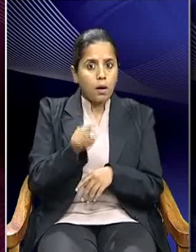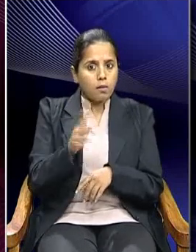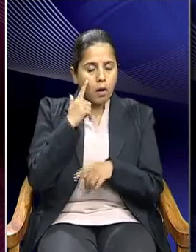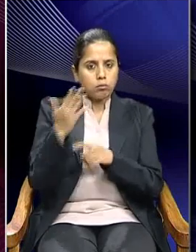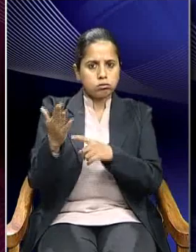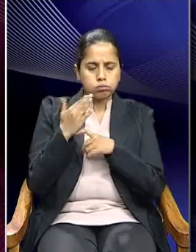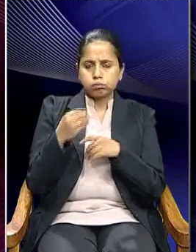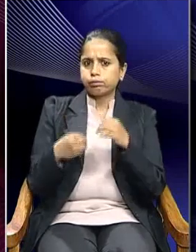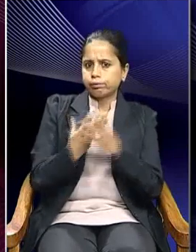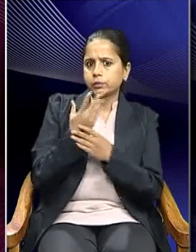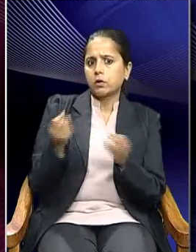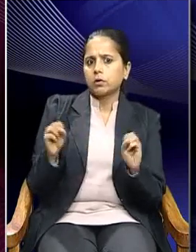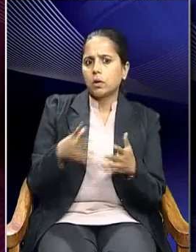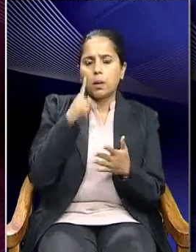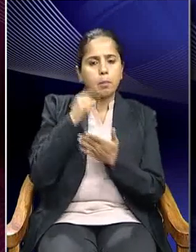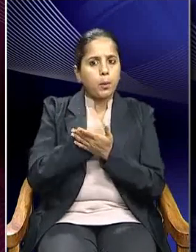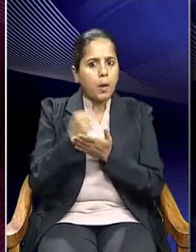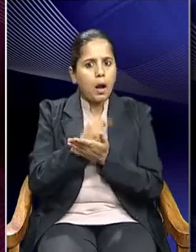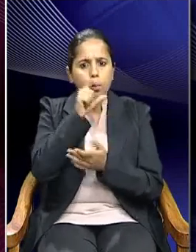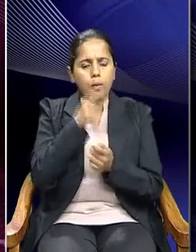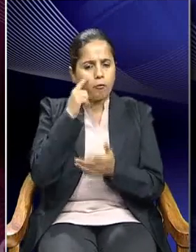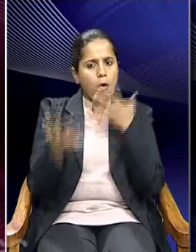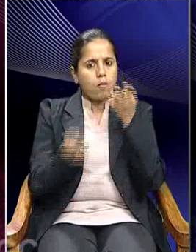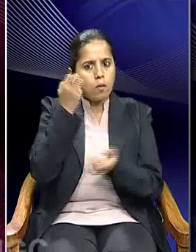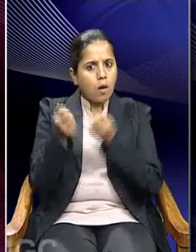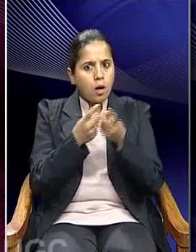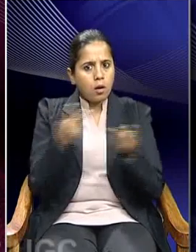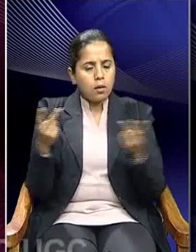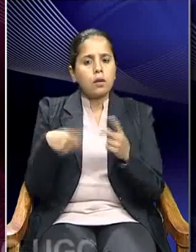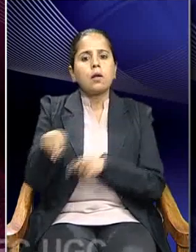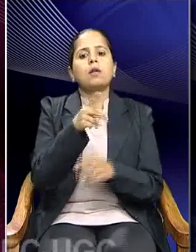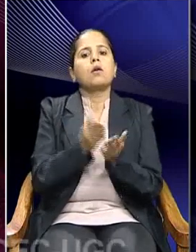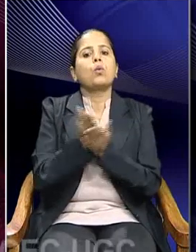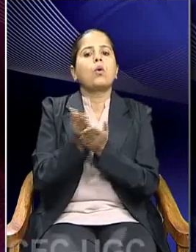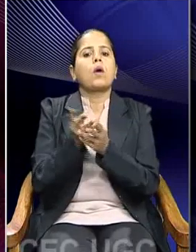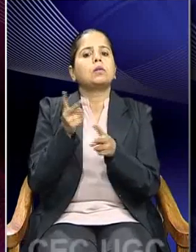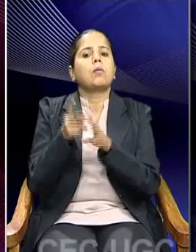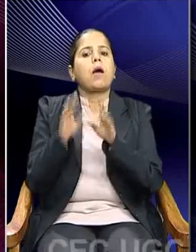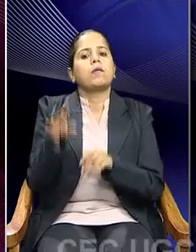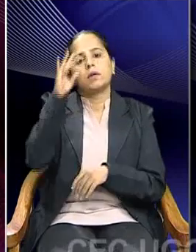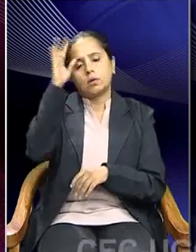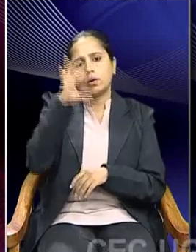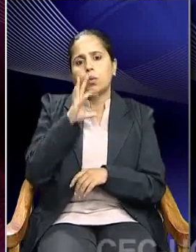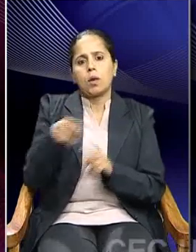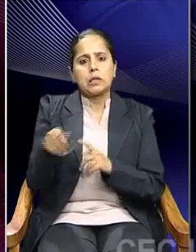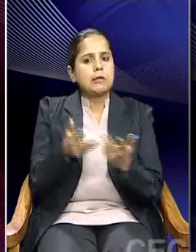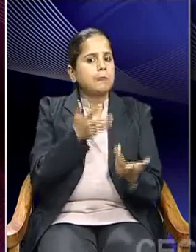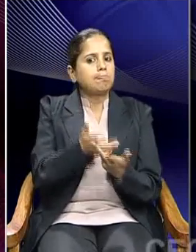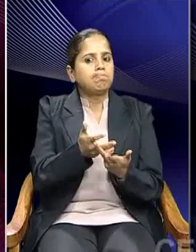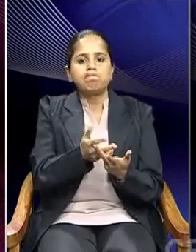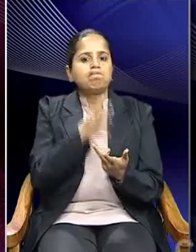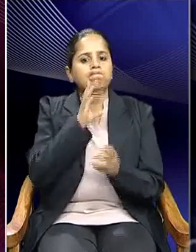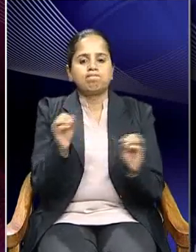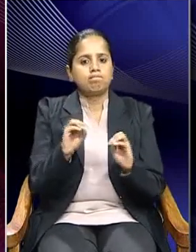arise, or as practitioners discovers ways that existing theories does not fit reality.